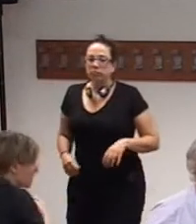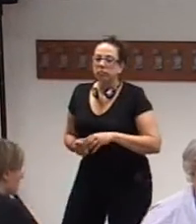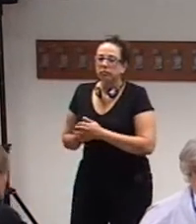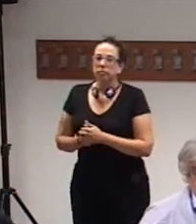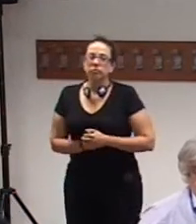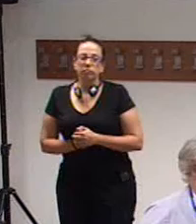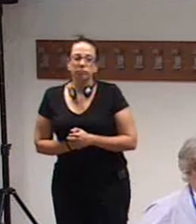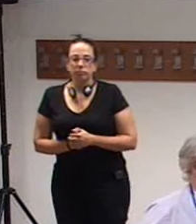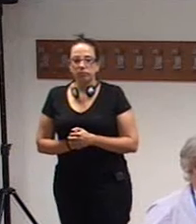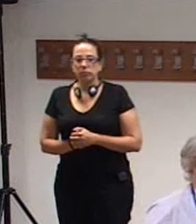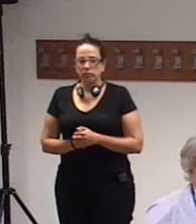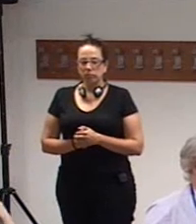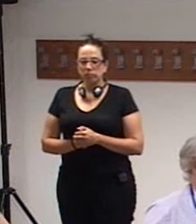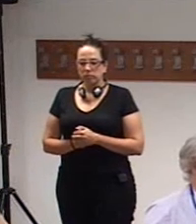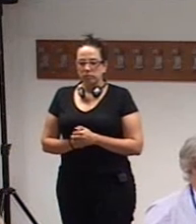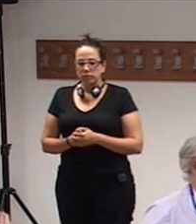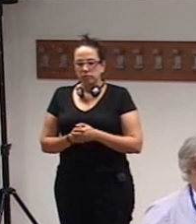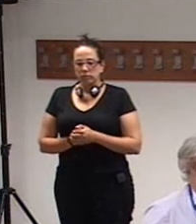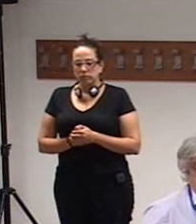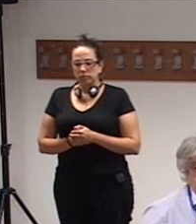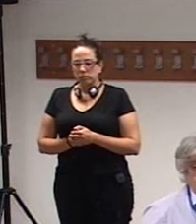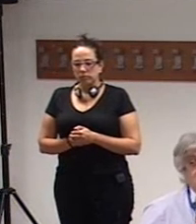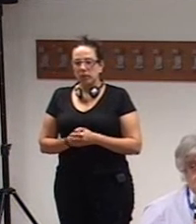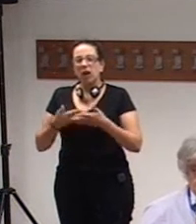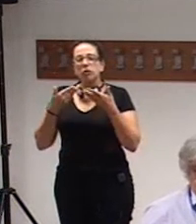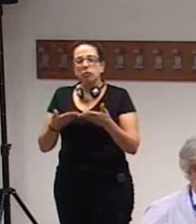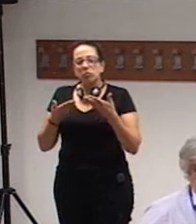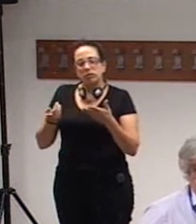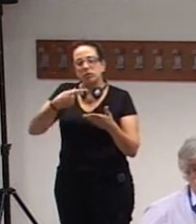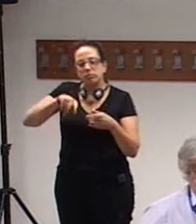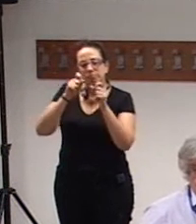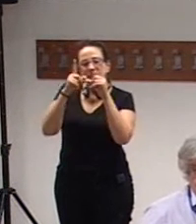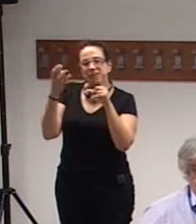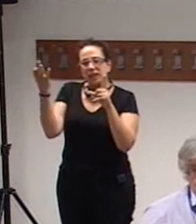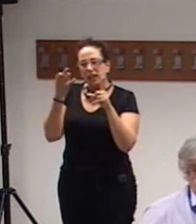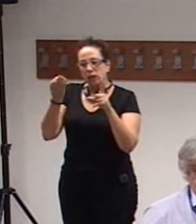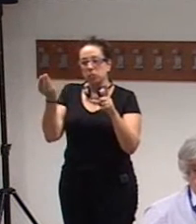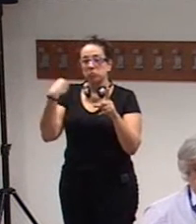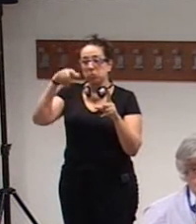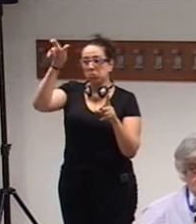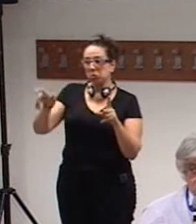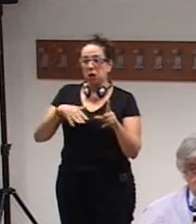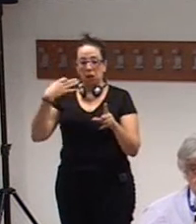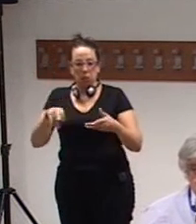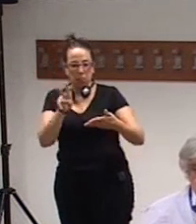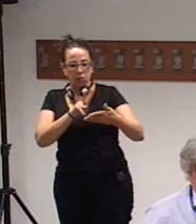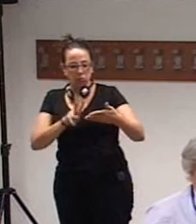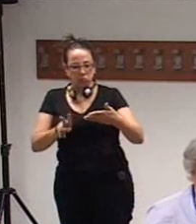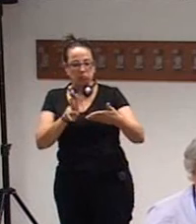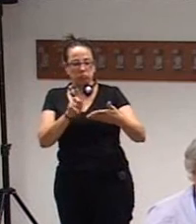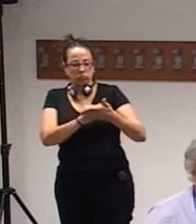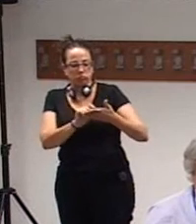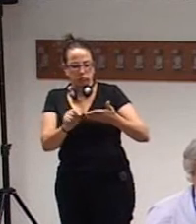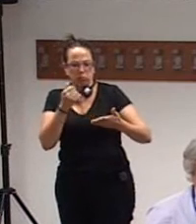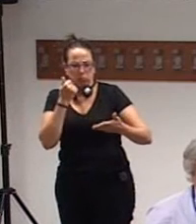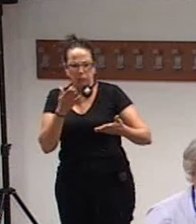people. And what you realize in analyzing this is that it's not a problem of being able to write or read, it's